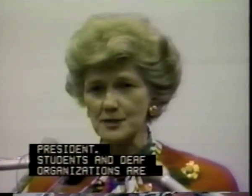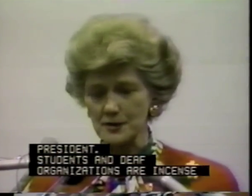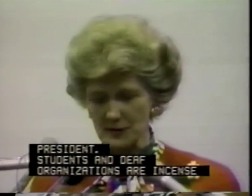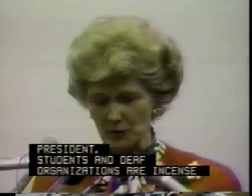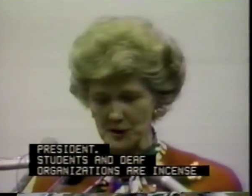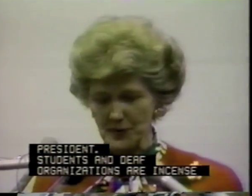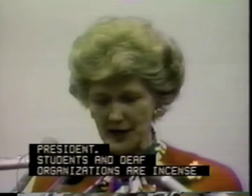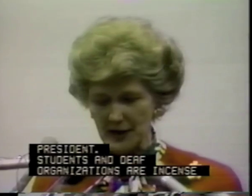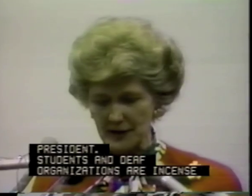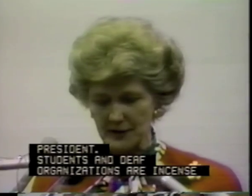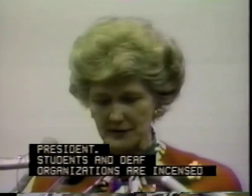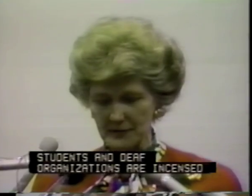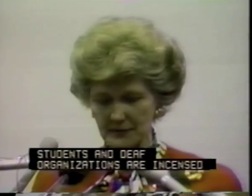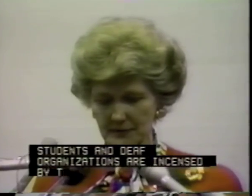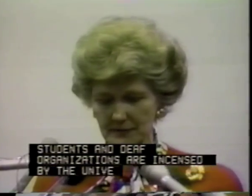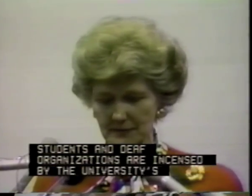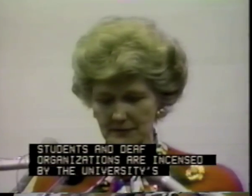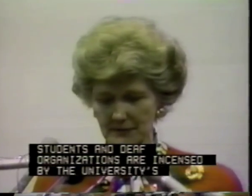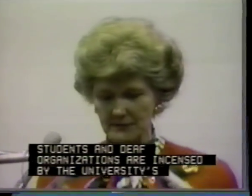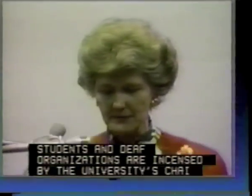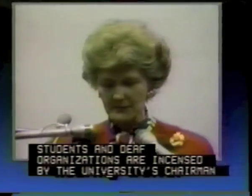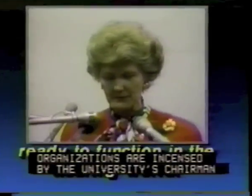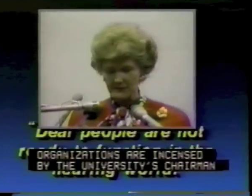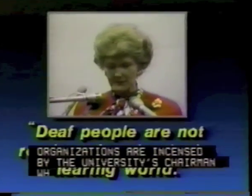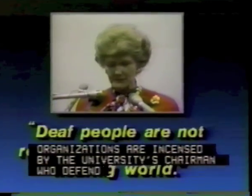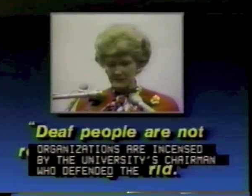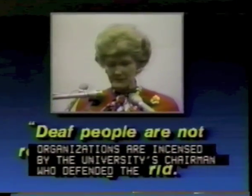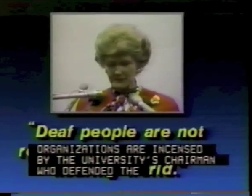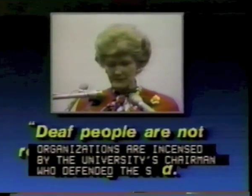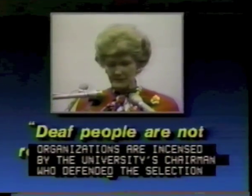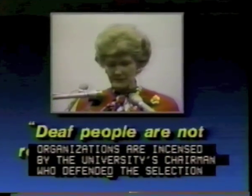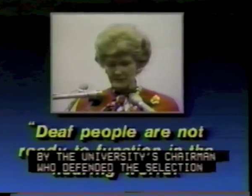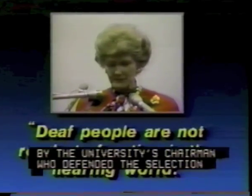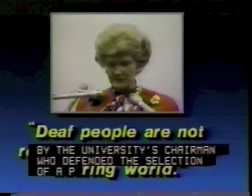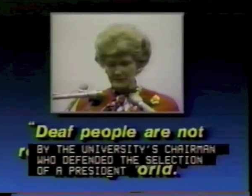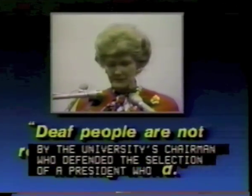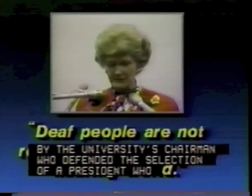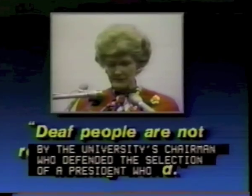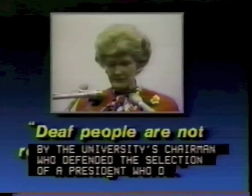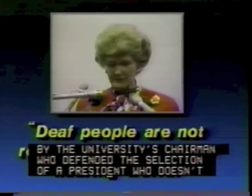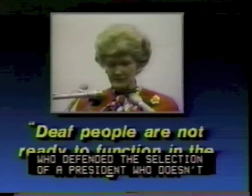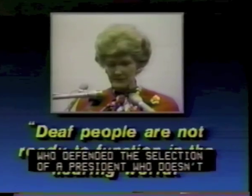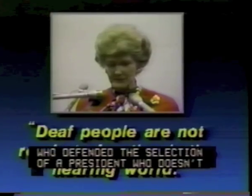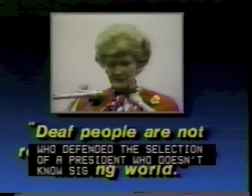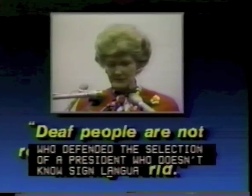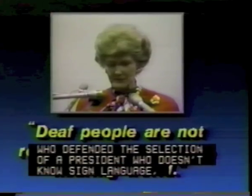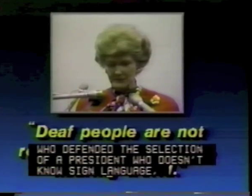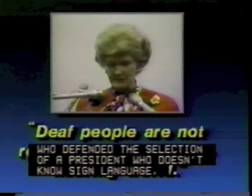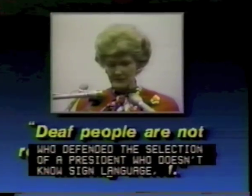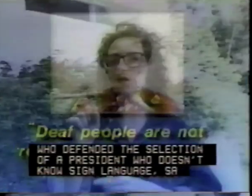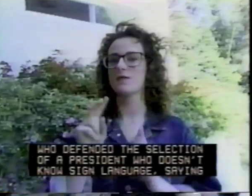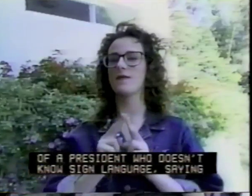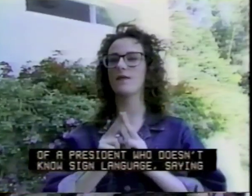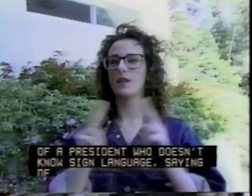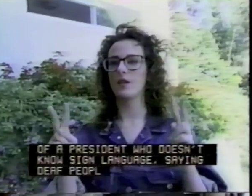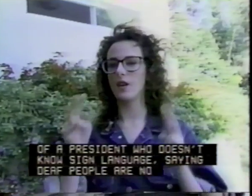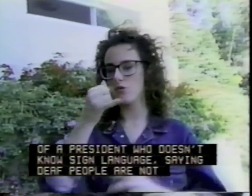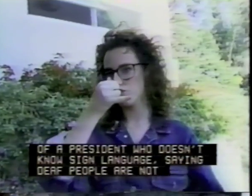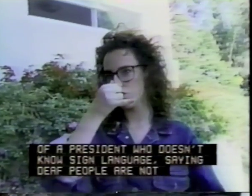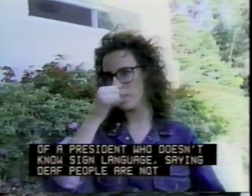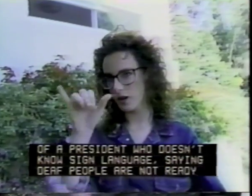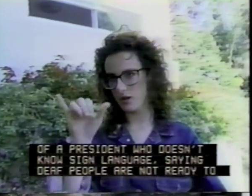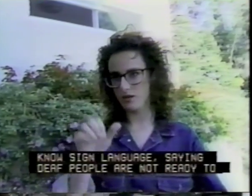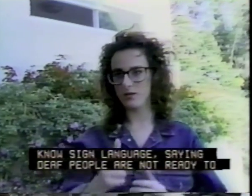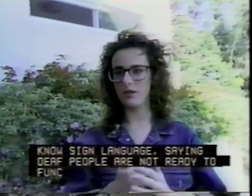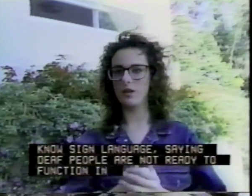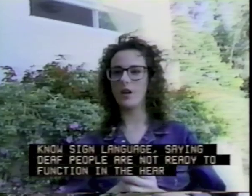a president who doesn't know sign language, saying deaf people are not ready to function in the hearing world. The anger was felt far